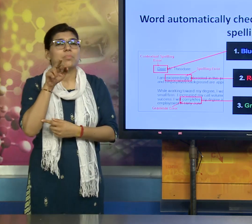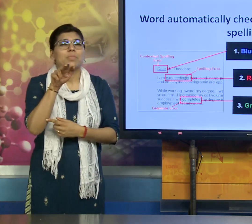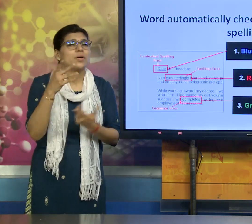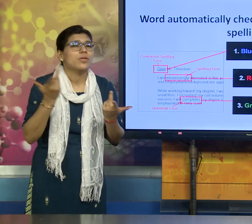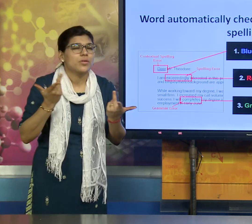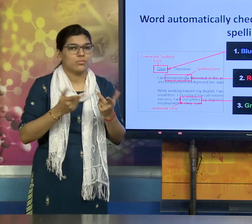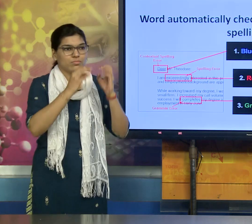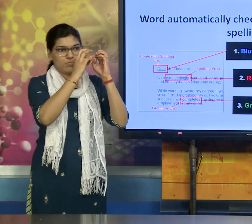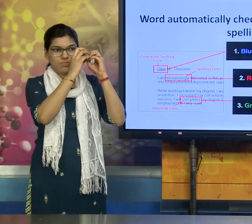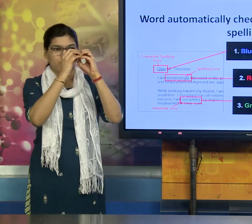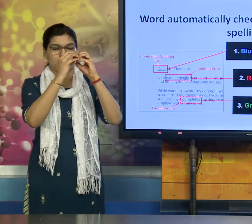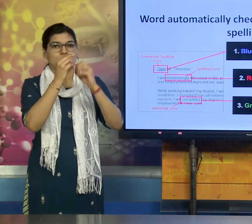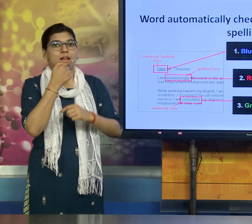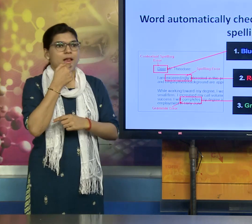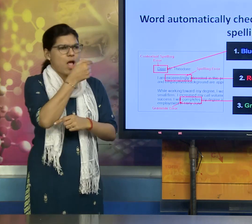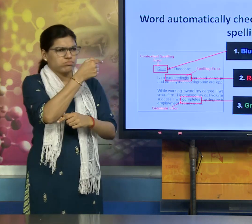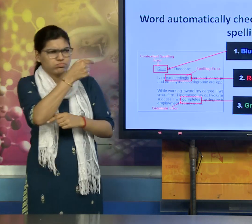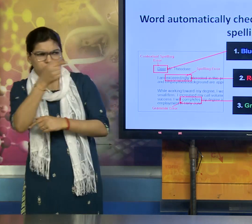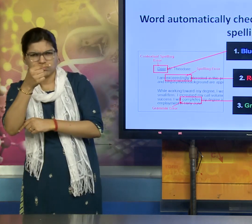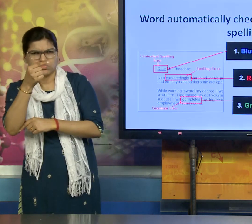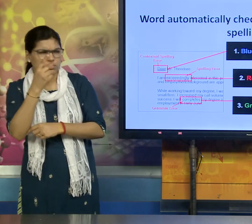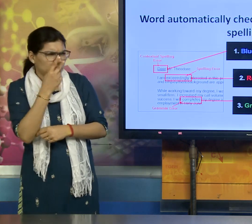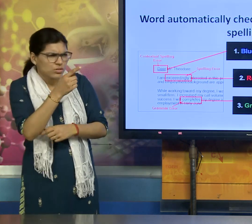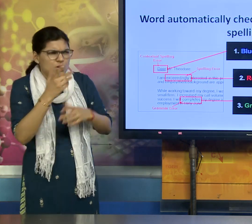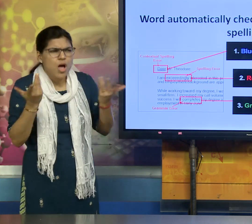red wavy line.